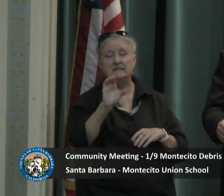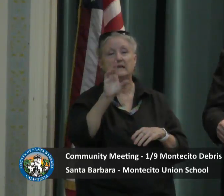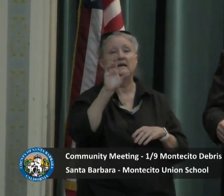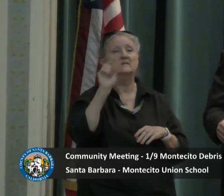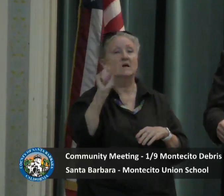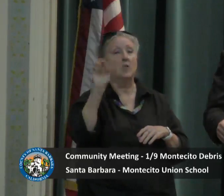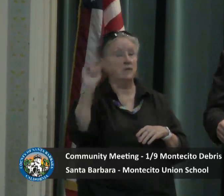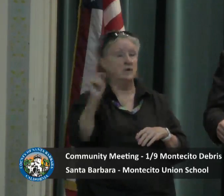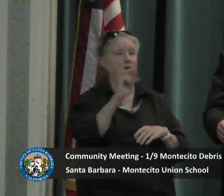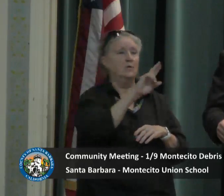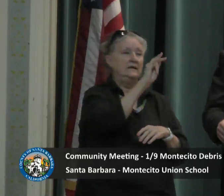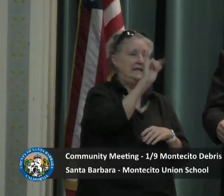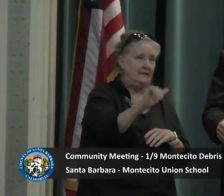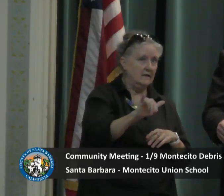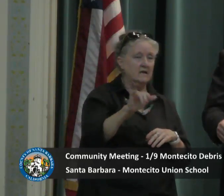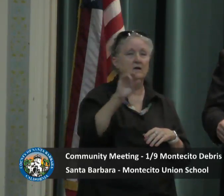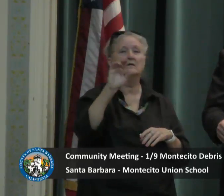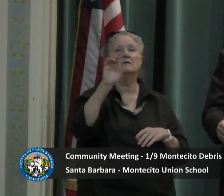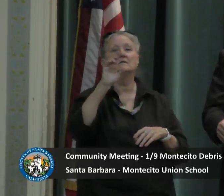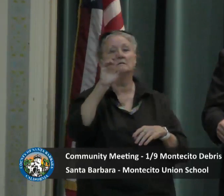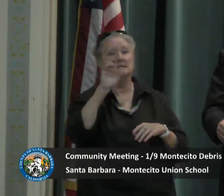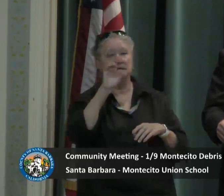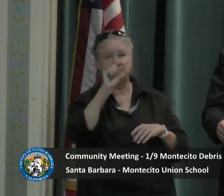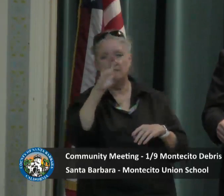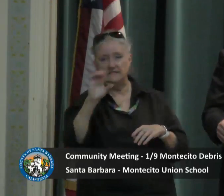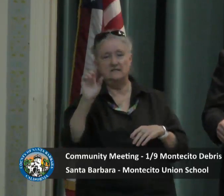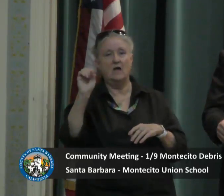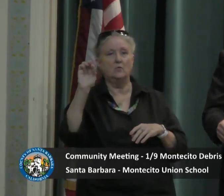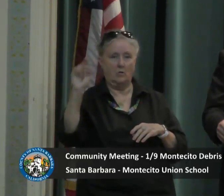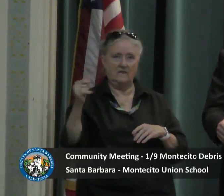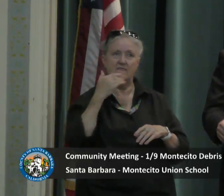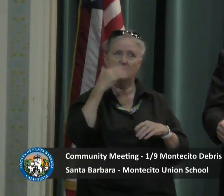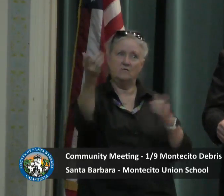Thank you for attending tonight's meeting, your support.